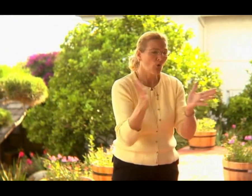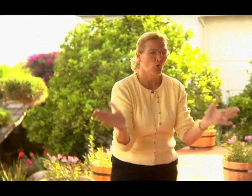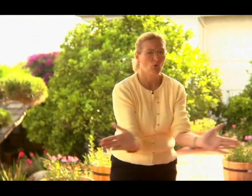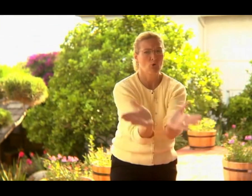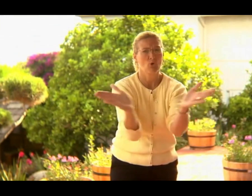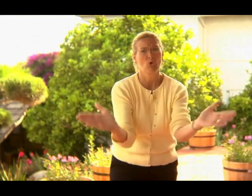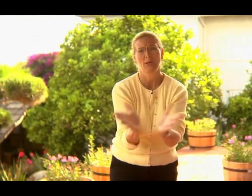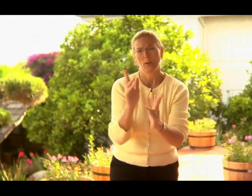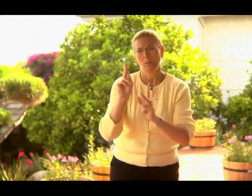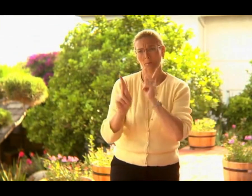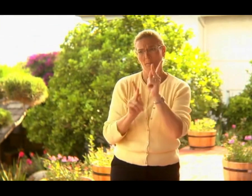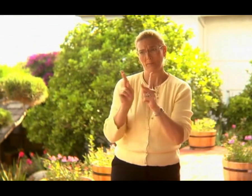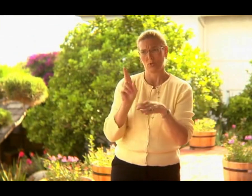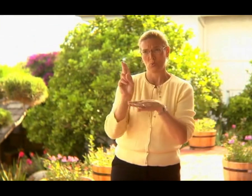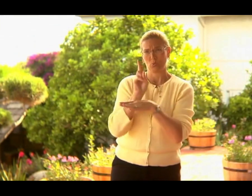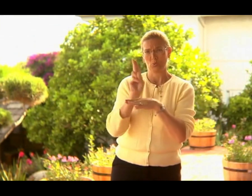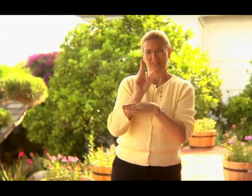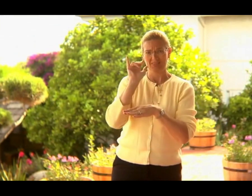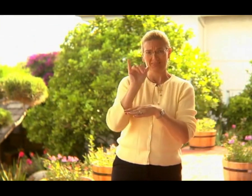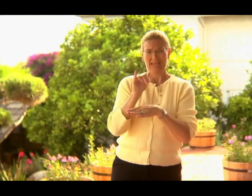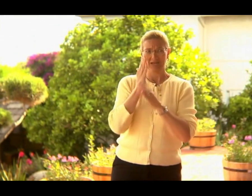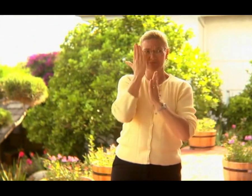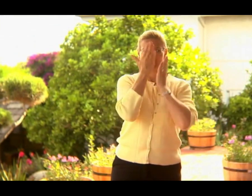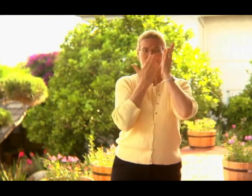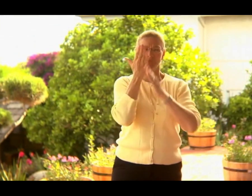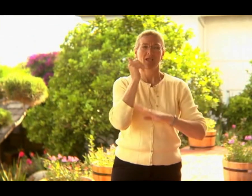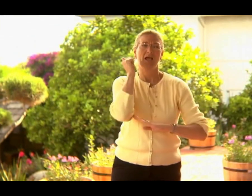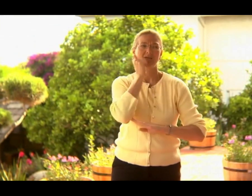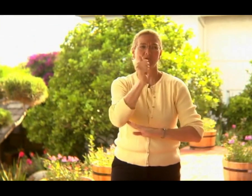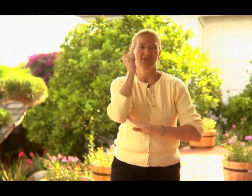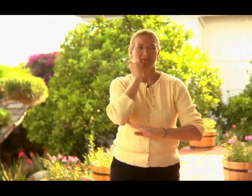use them as part of their daily grooming routine.